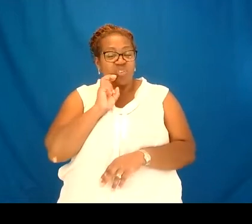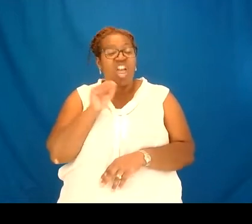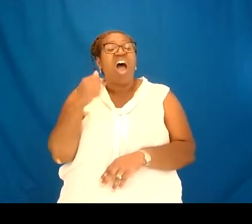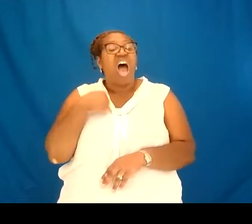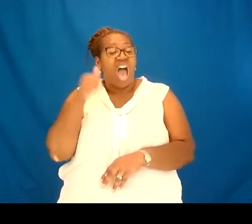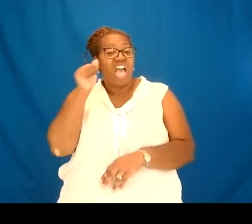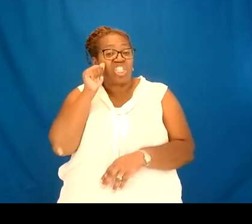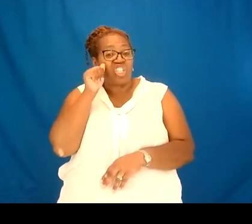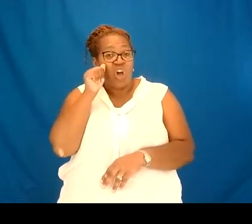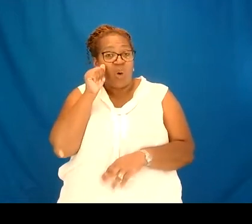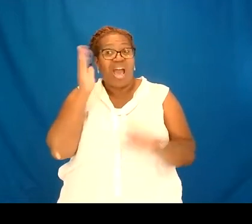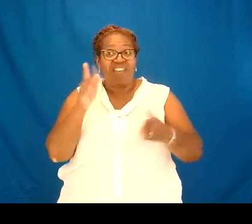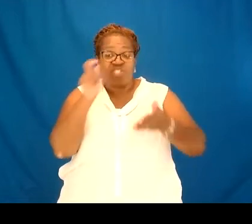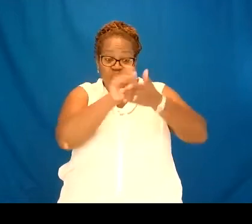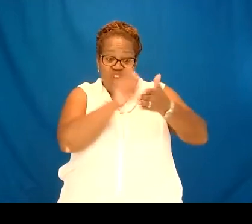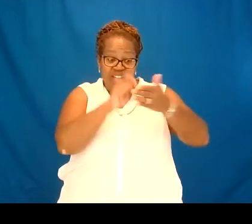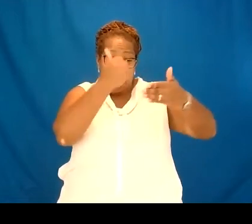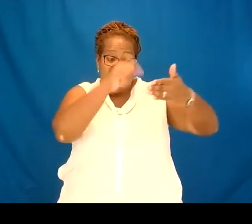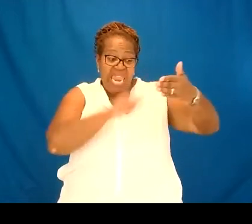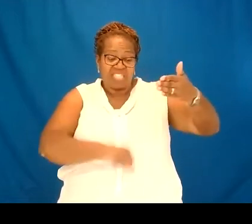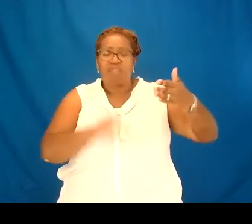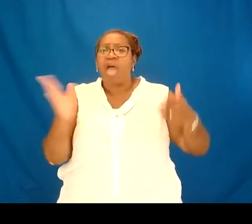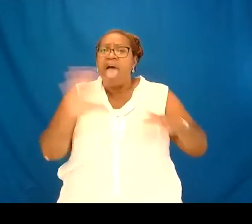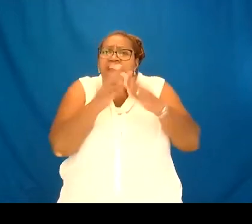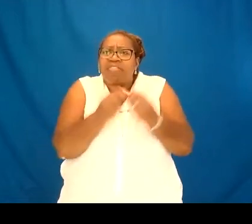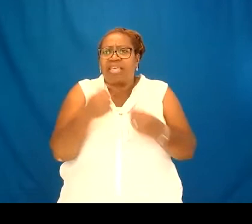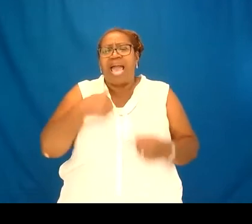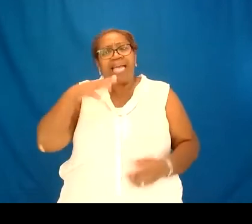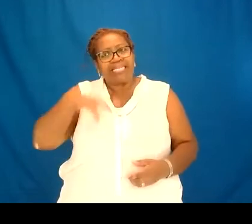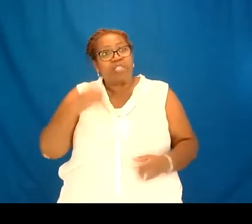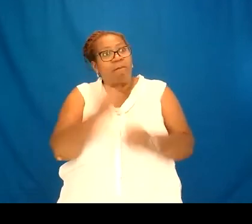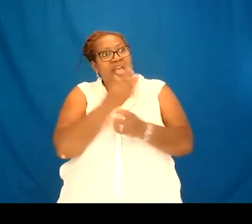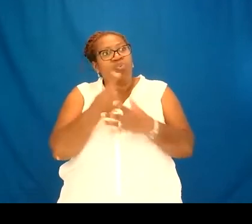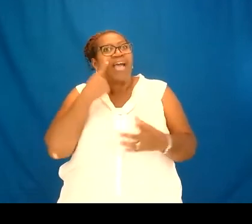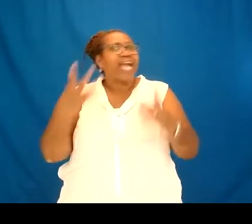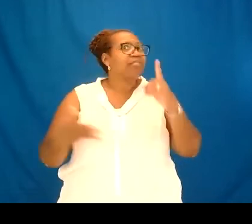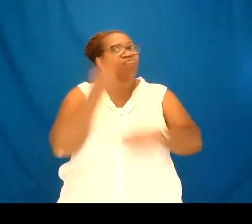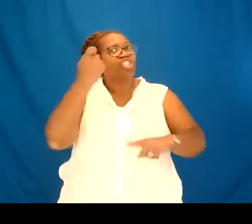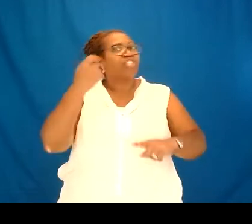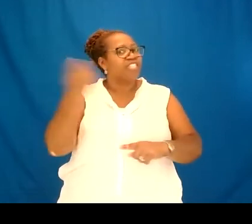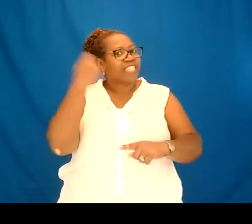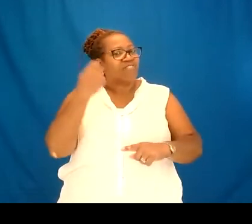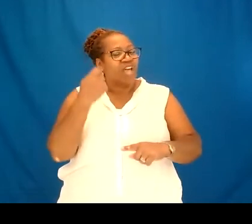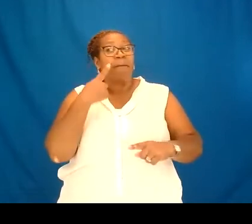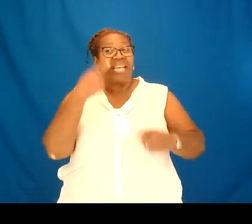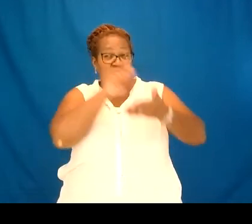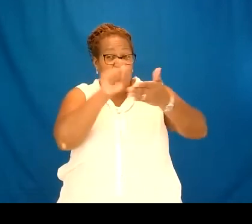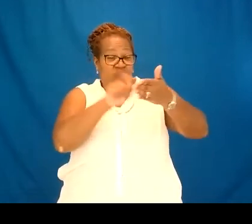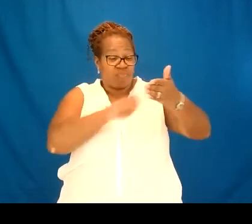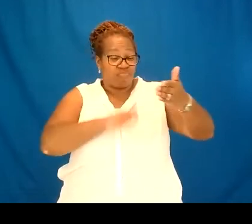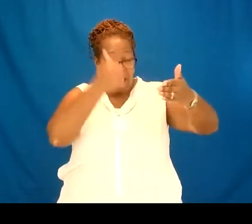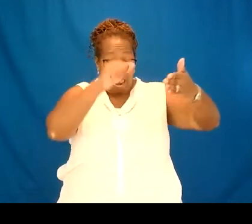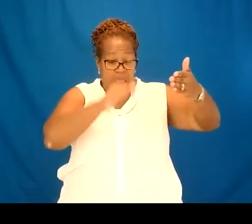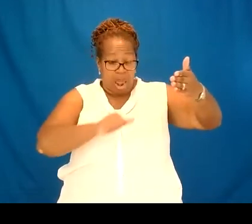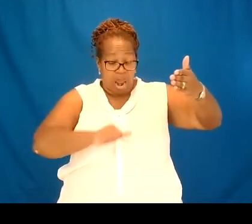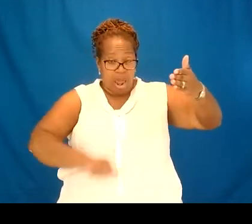is write a long list of all the things that I would need to ensure my success. So I sent him this long list. I would